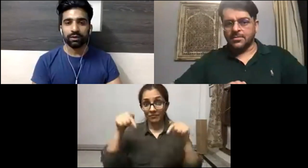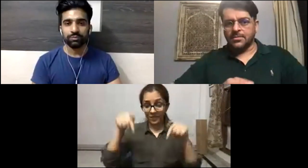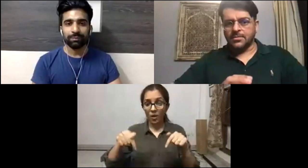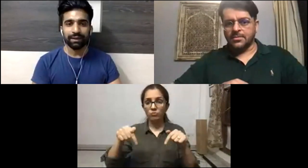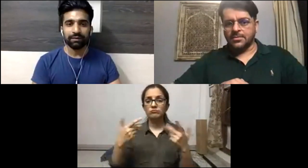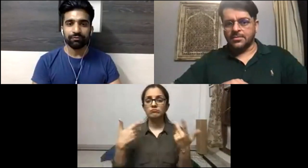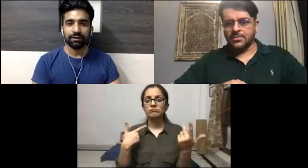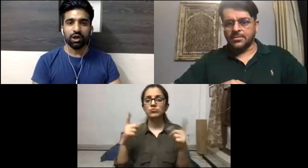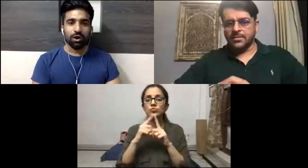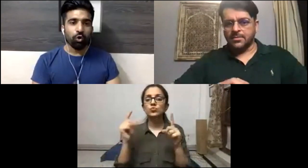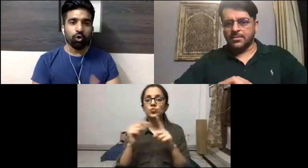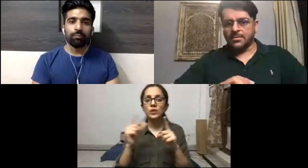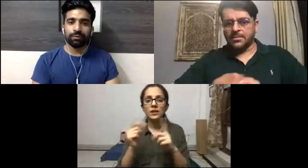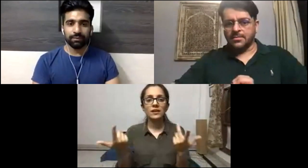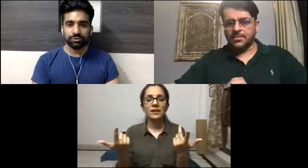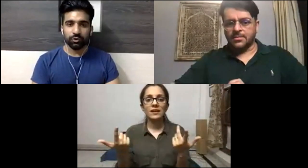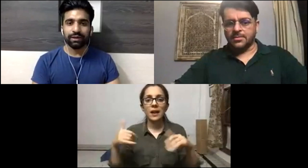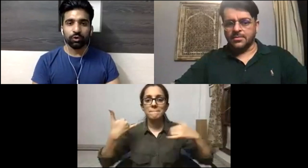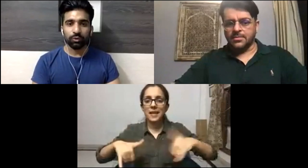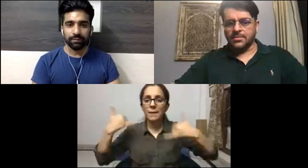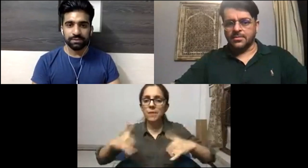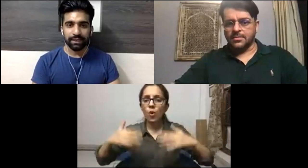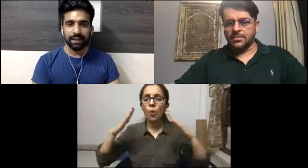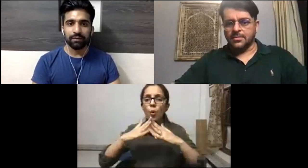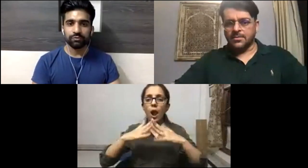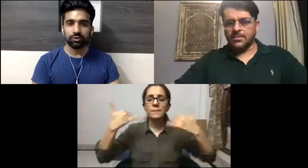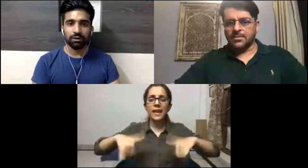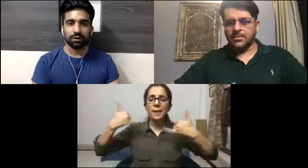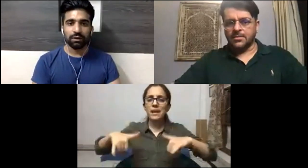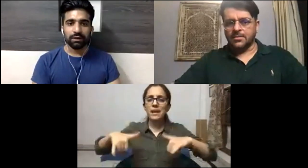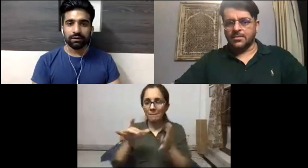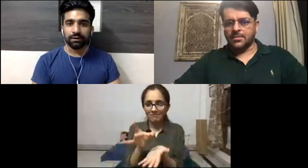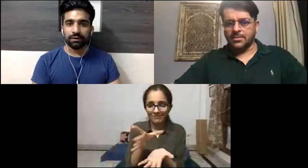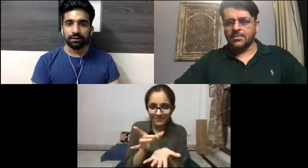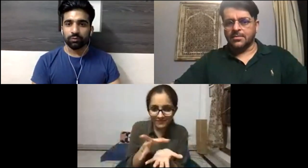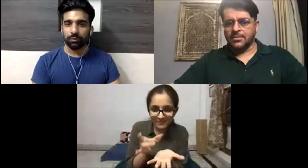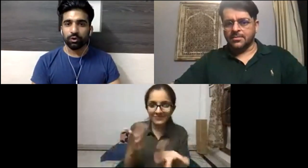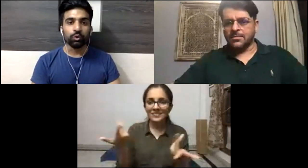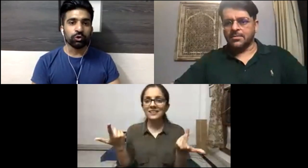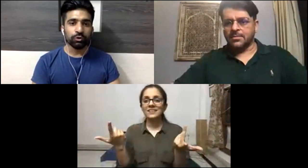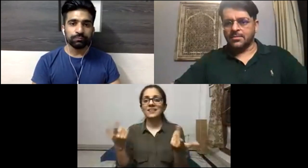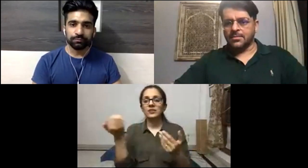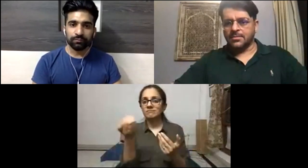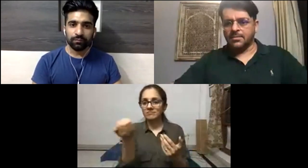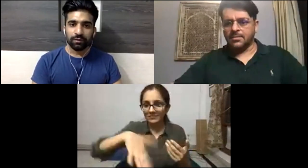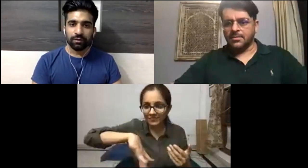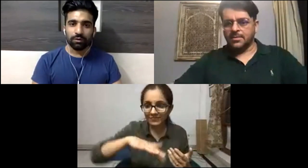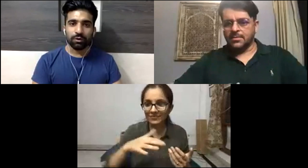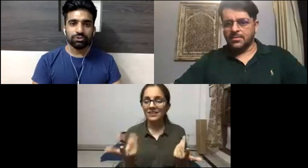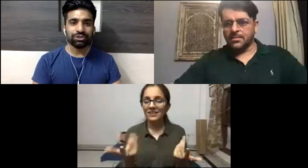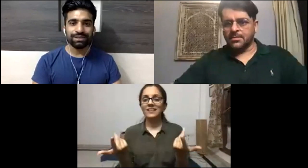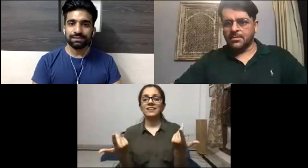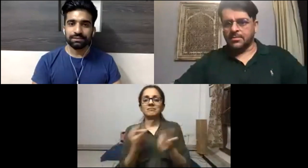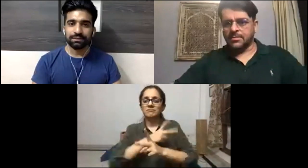doing is we are playing different home games, indoor games like caroms or what we call Ludo